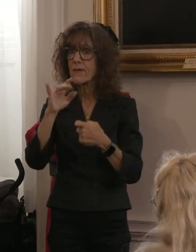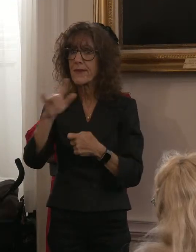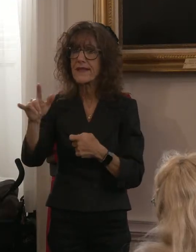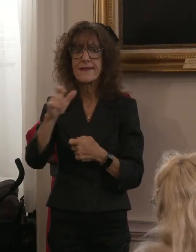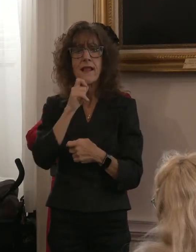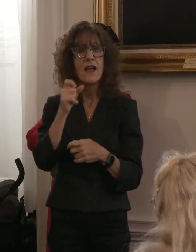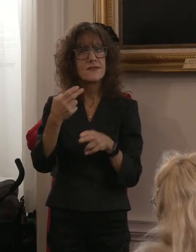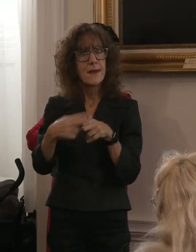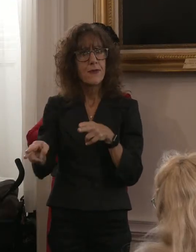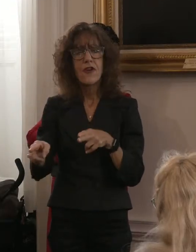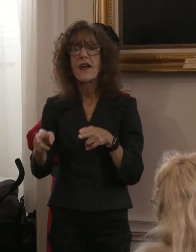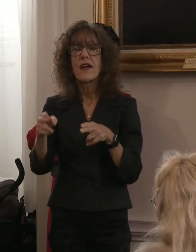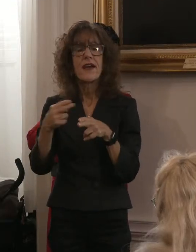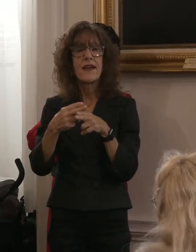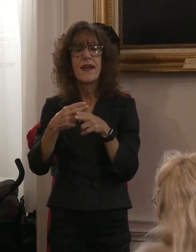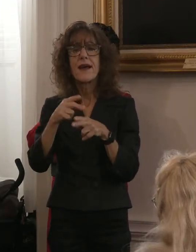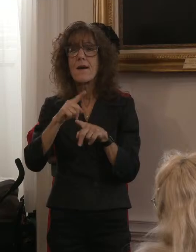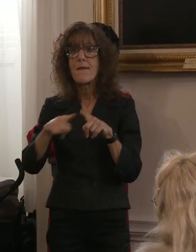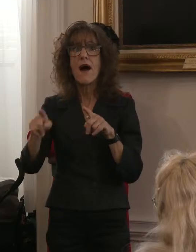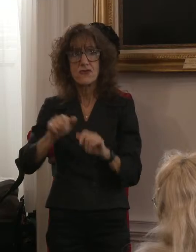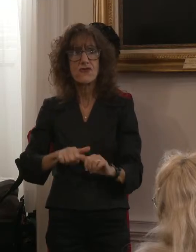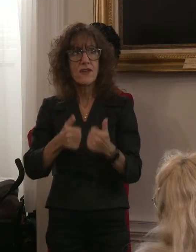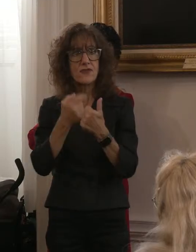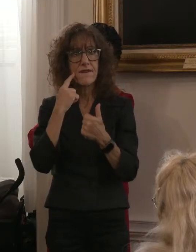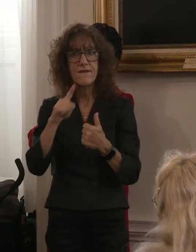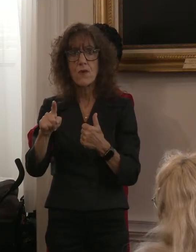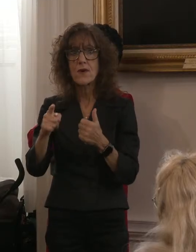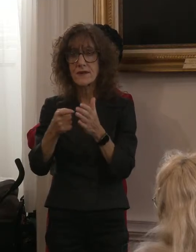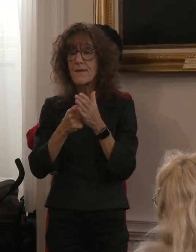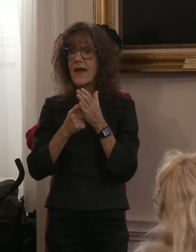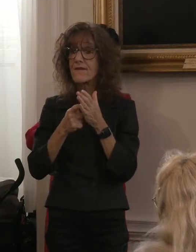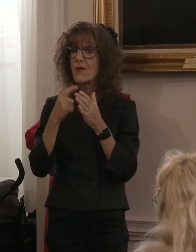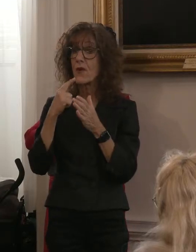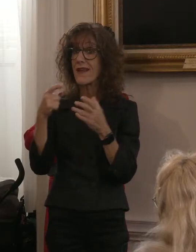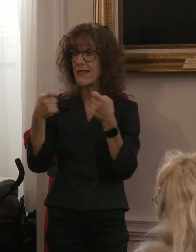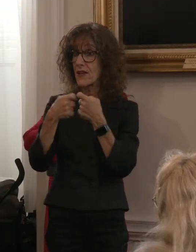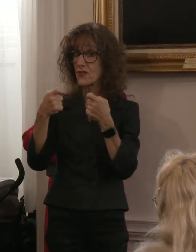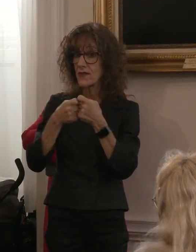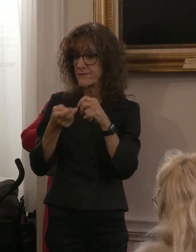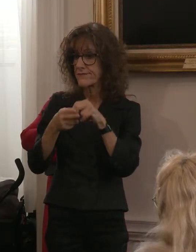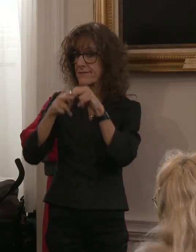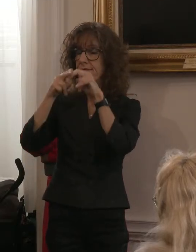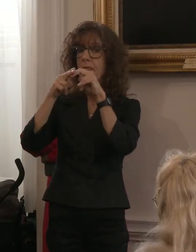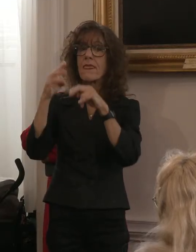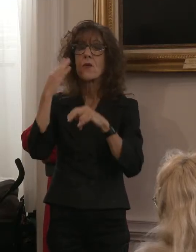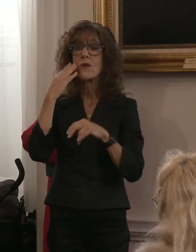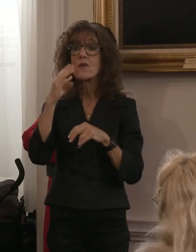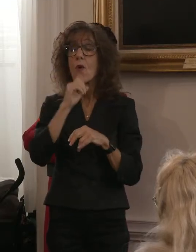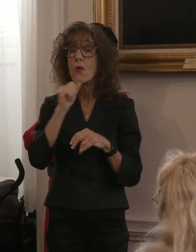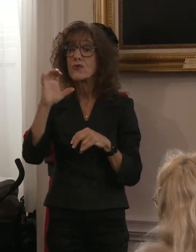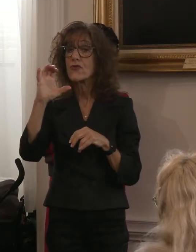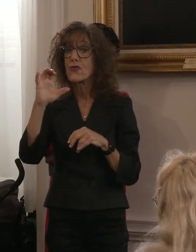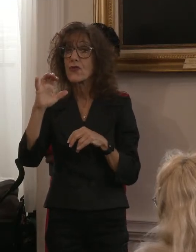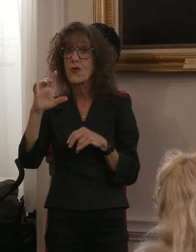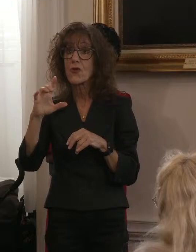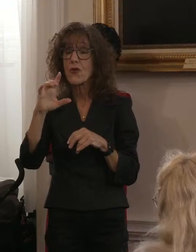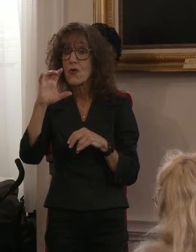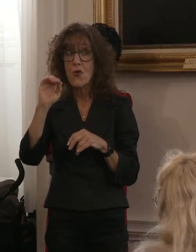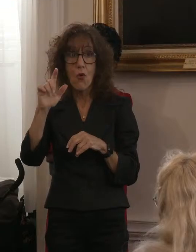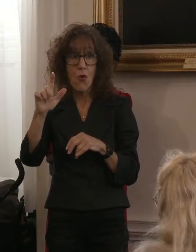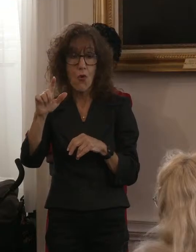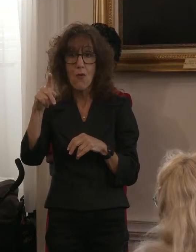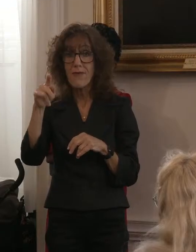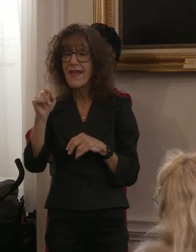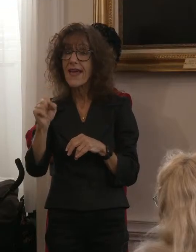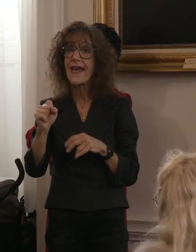wake-up call for the challenges that we face as demand for electricity continues to rise. We know that older coal plants and oil plants are being retired based on